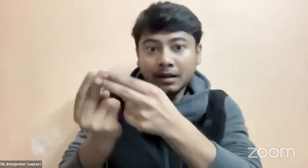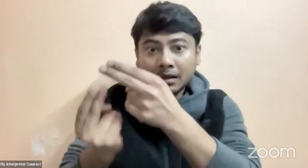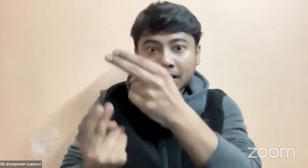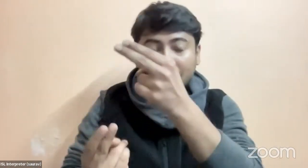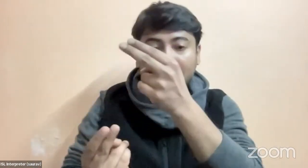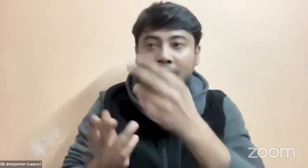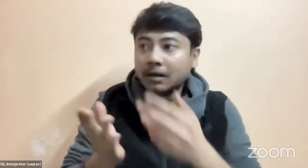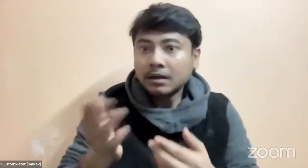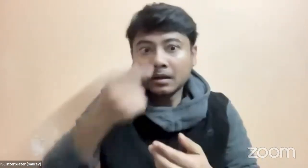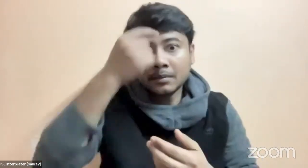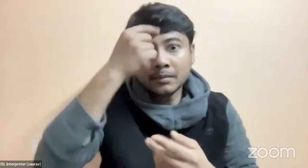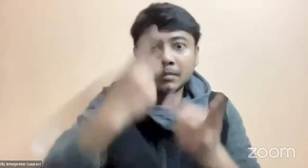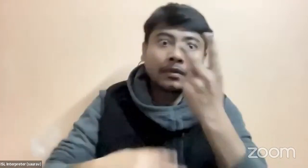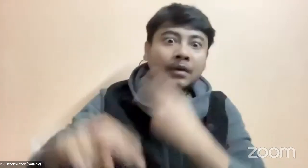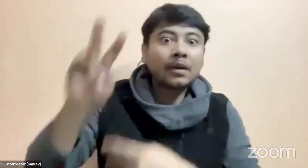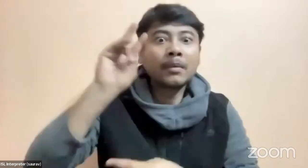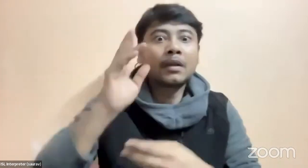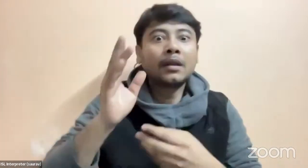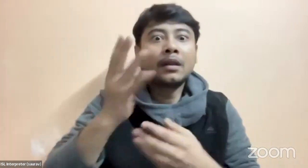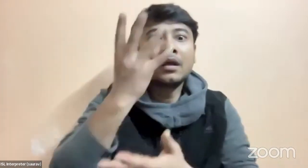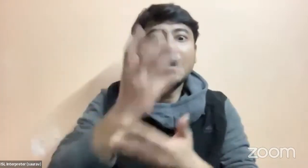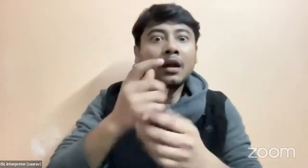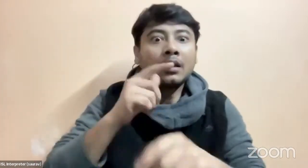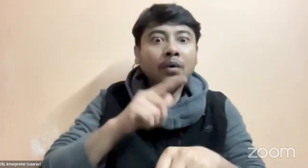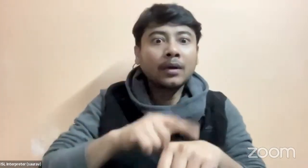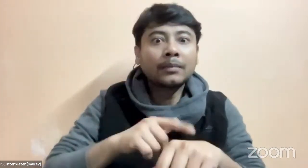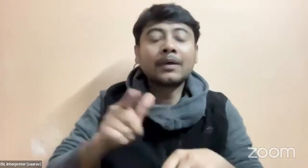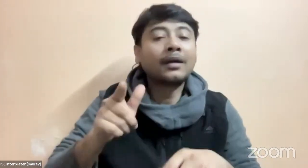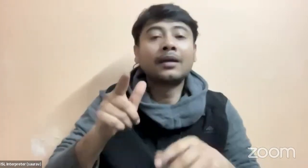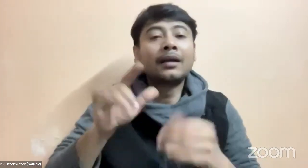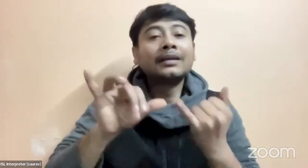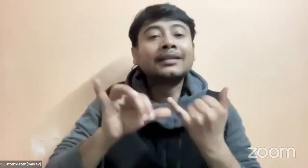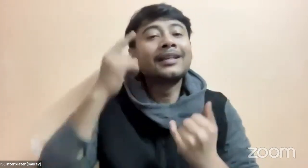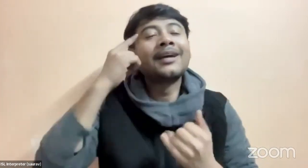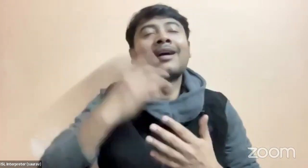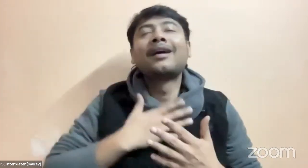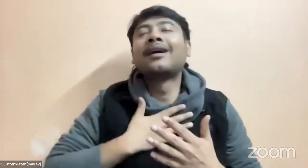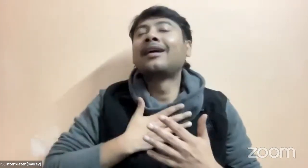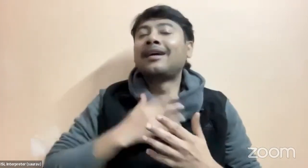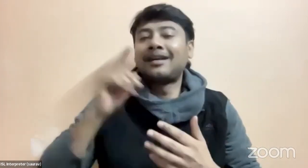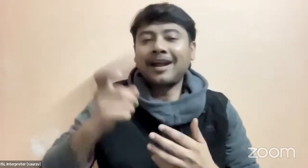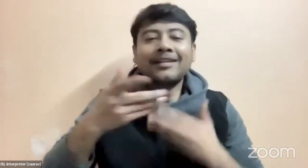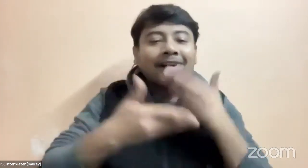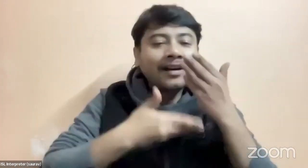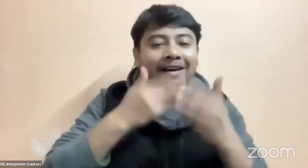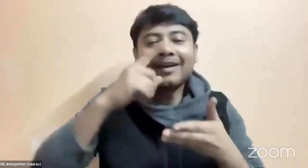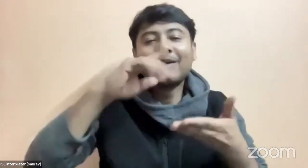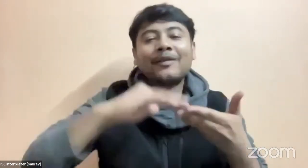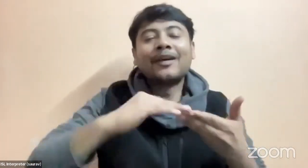Immediately he realizes that he himself was shocked. I thought he will relax my mind. He is bringing another problem.